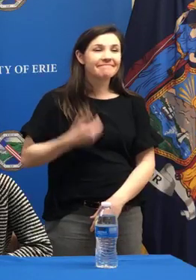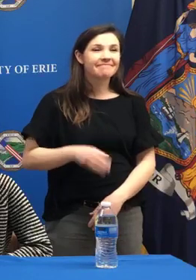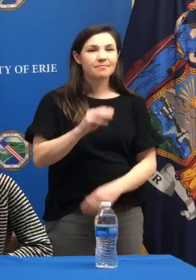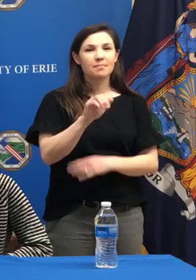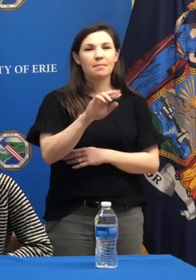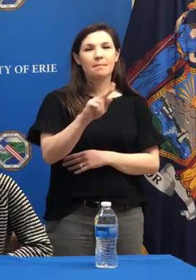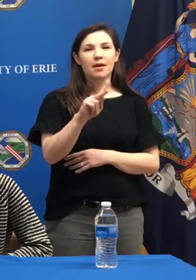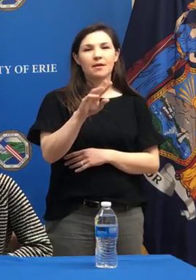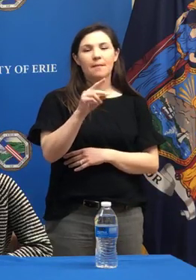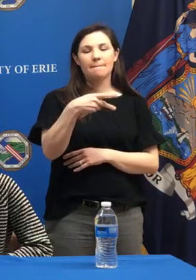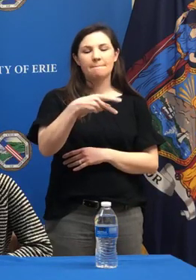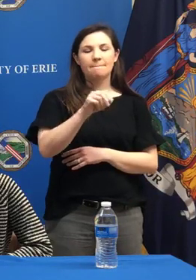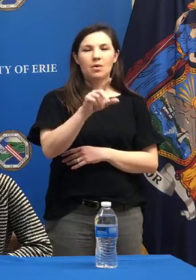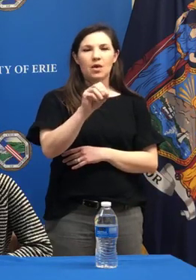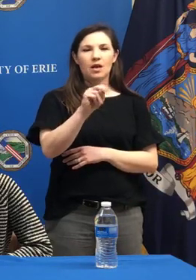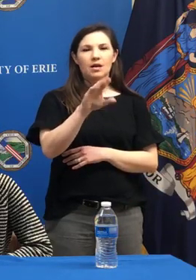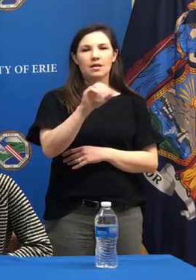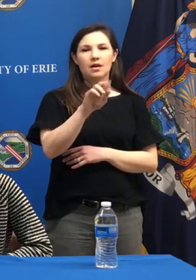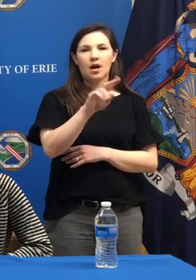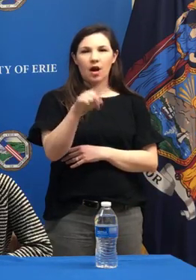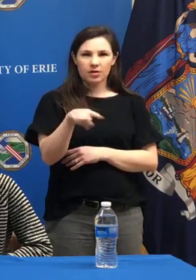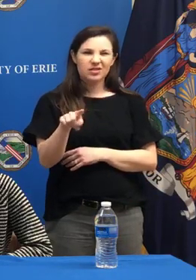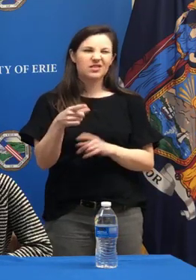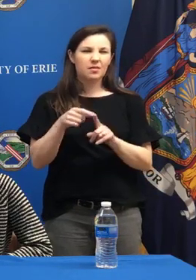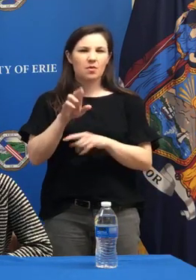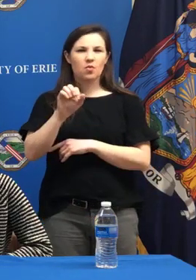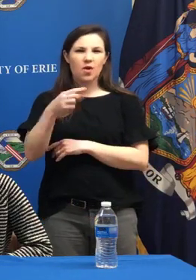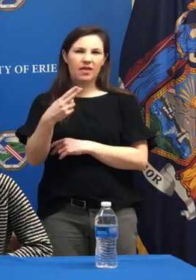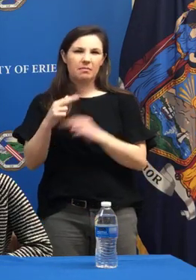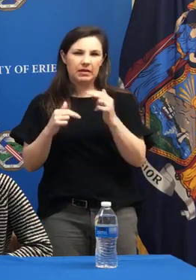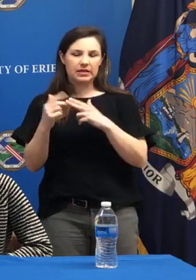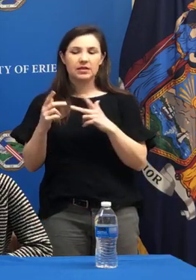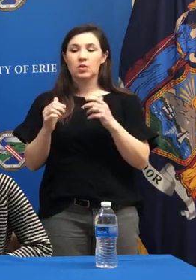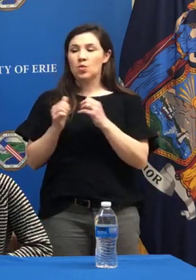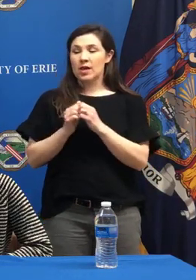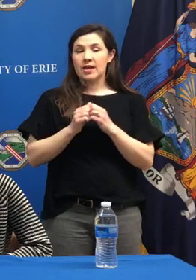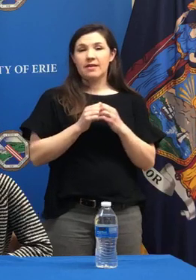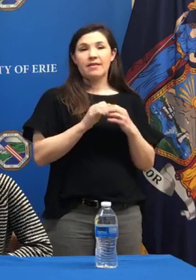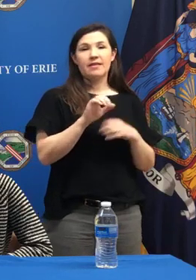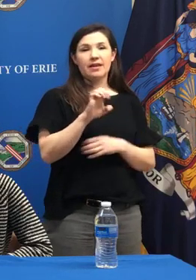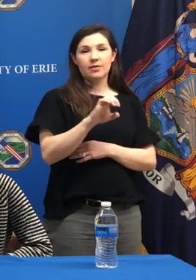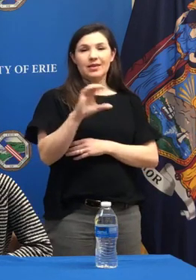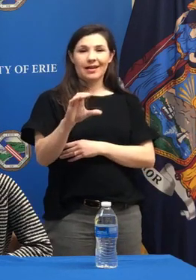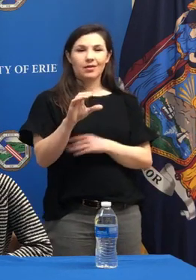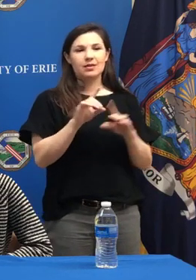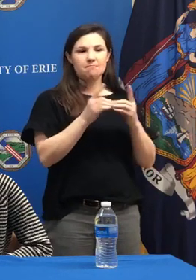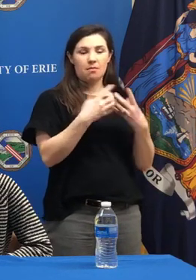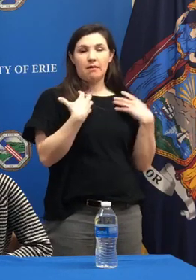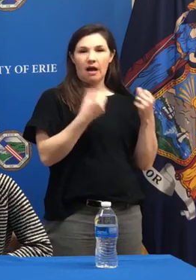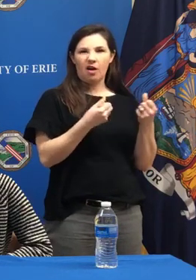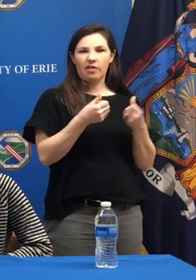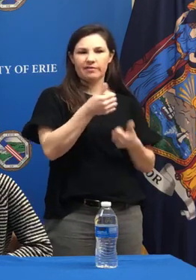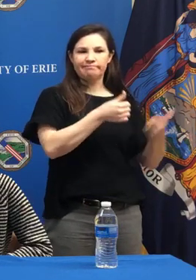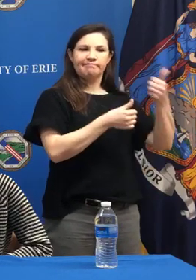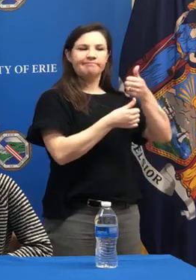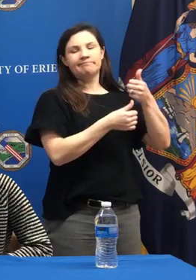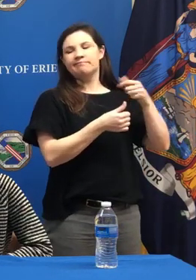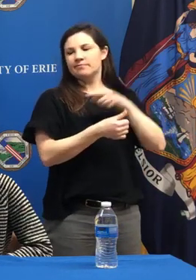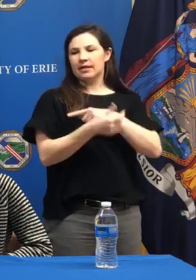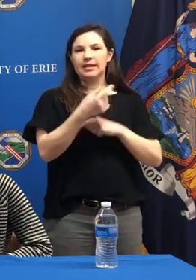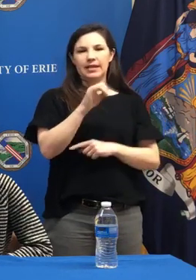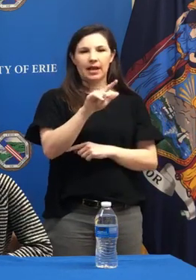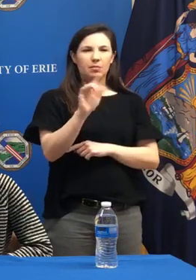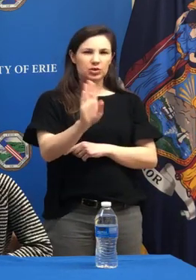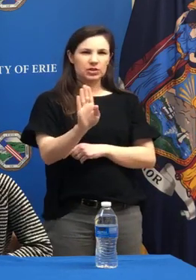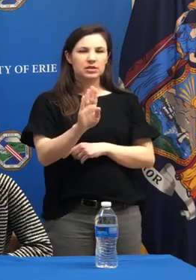cars from the Rath Building with the Erie County Department of Health Commissioner, Dr. Gail Burstein, as we give an update today